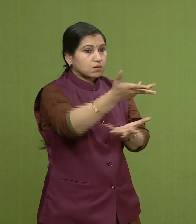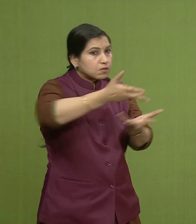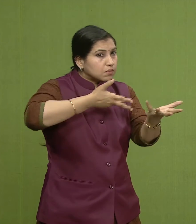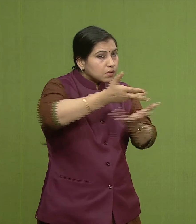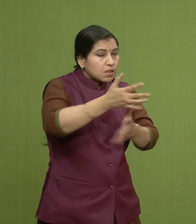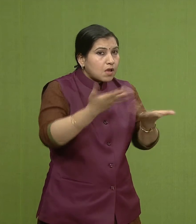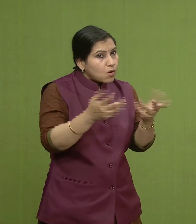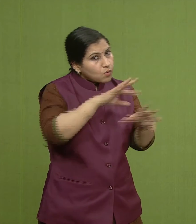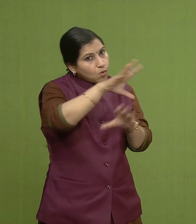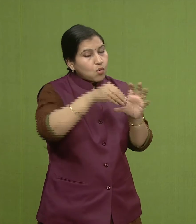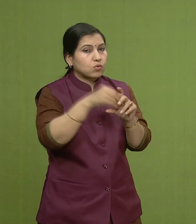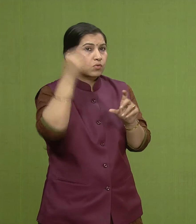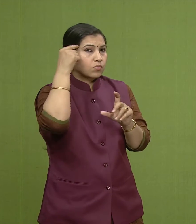These have been briefly explained